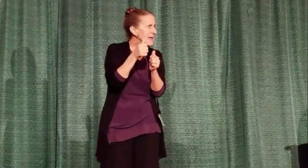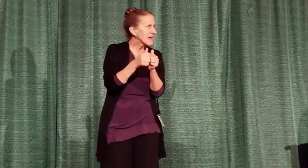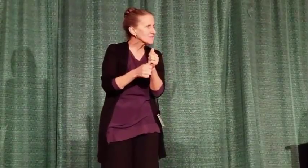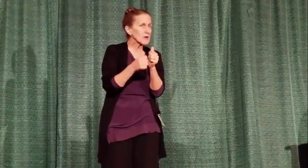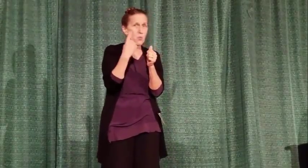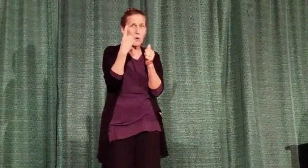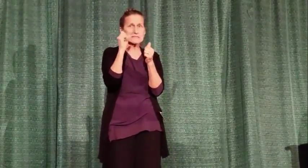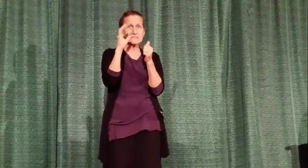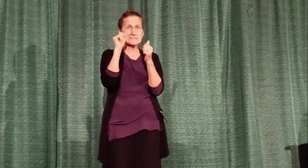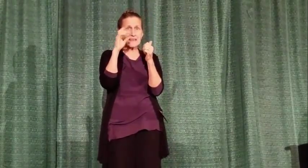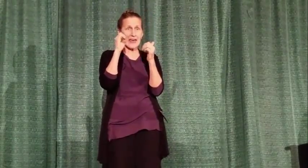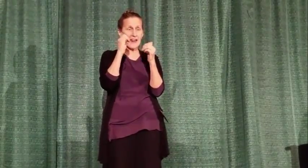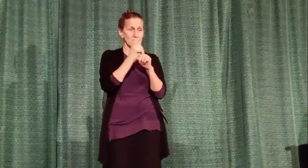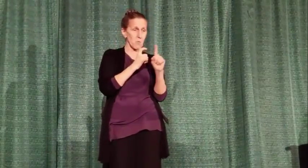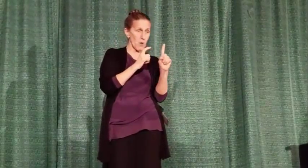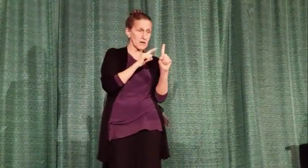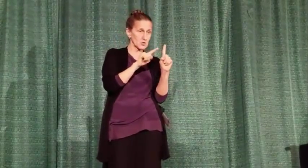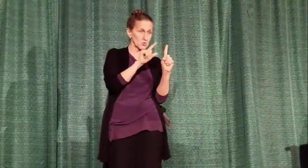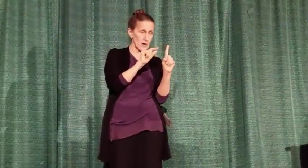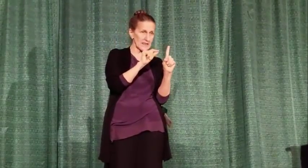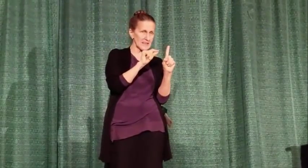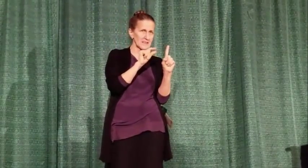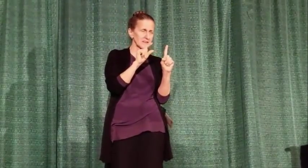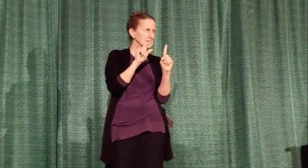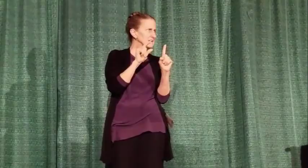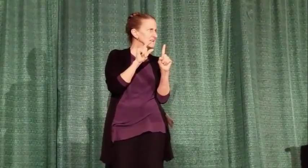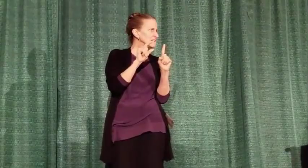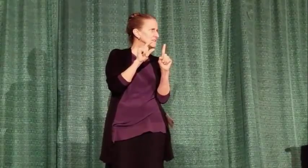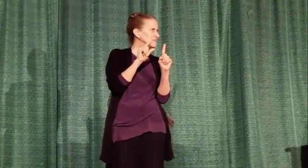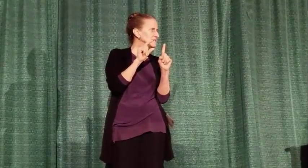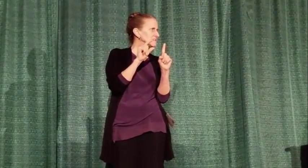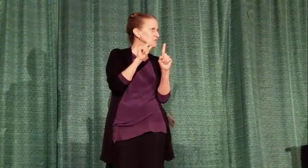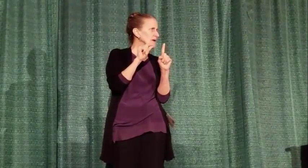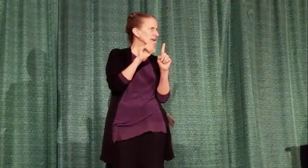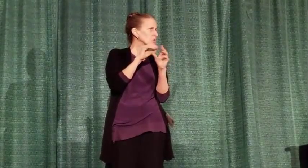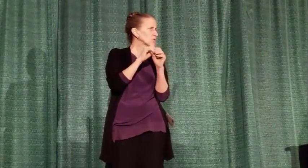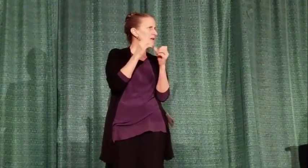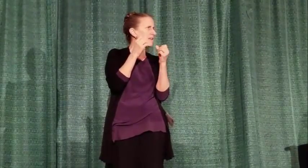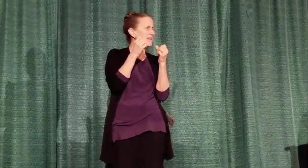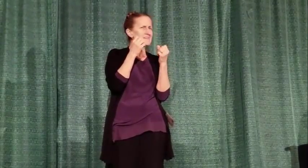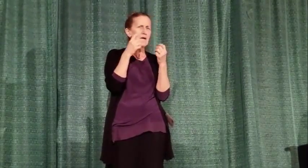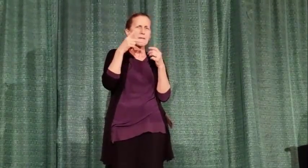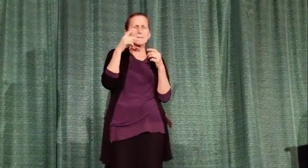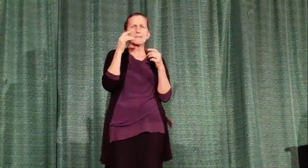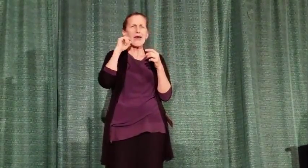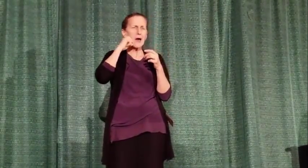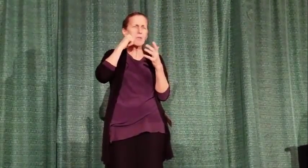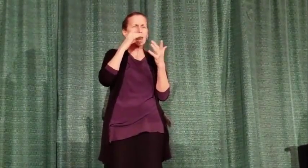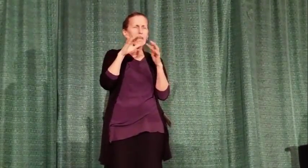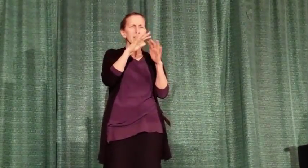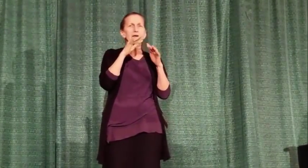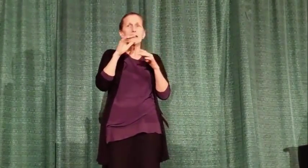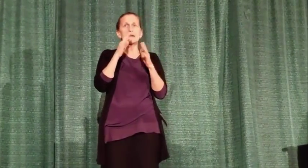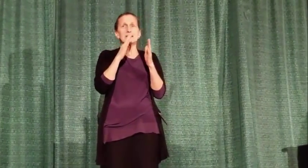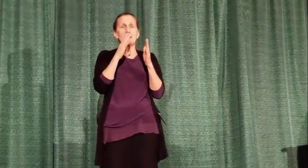scale upward, in other words, from 1 to 20, 20 was like an Atkins diet with lots of apple products, like a paleo diet. 1 was a complete vegan diet. And for